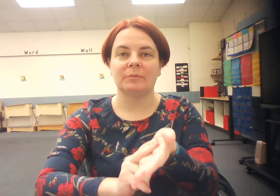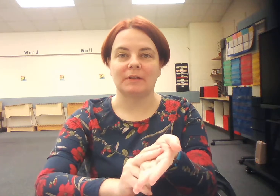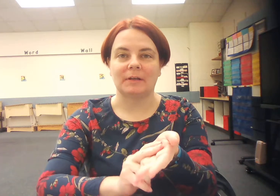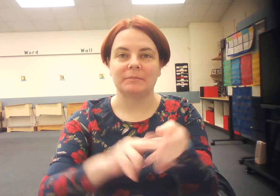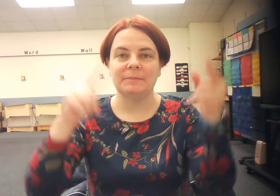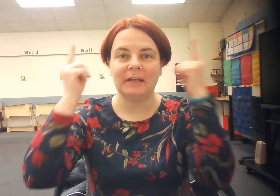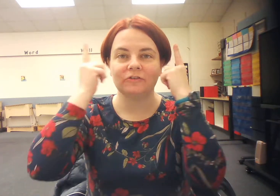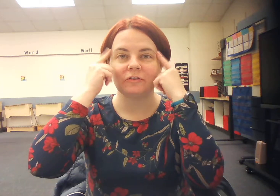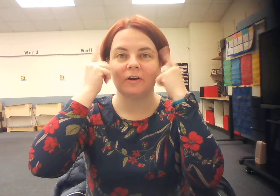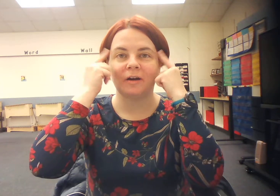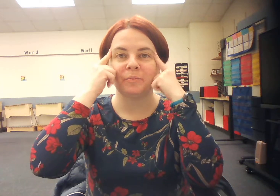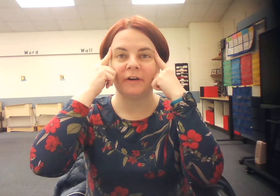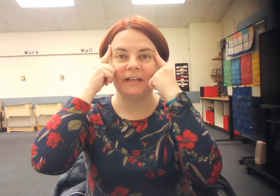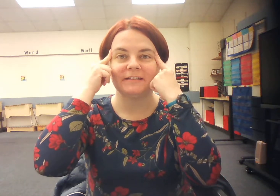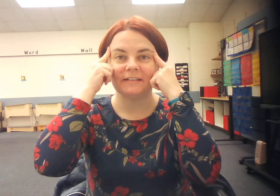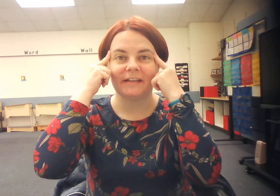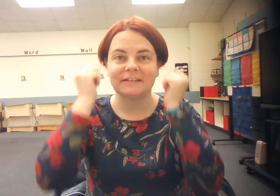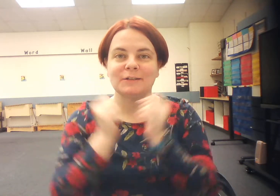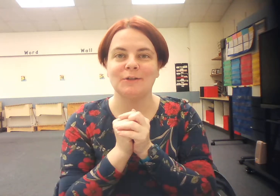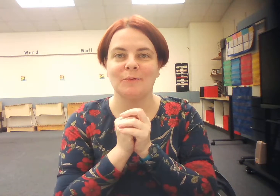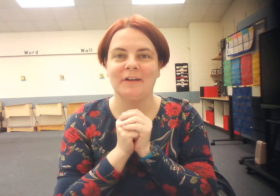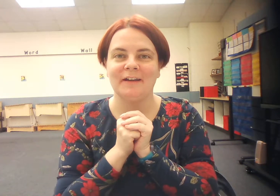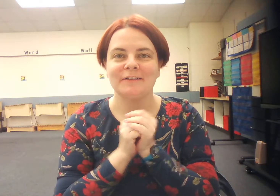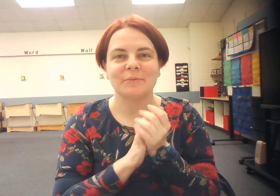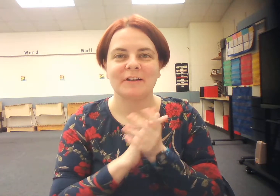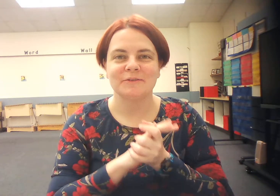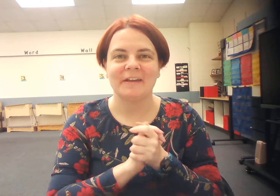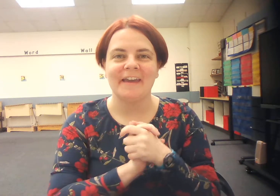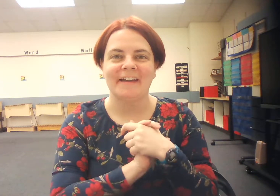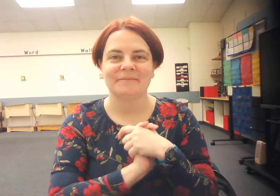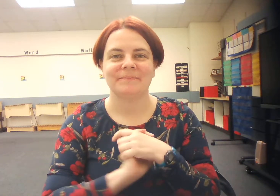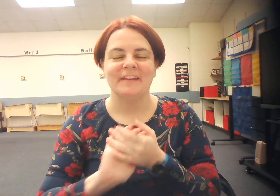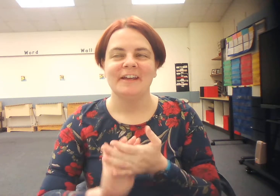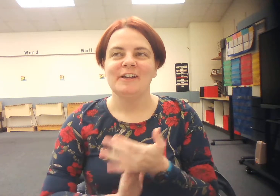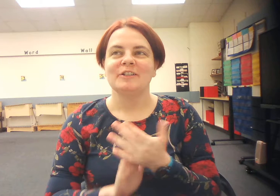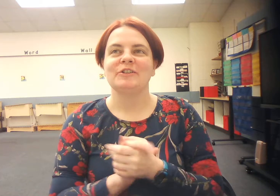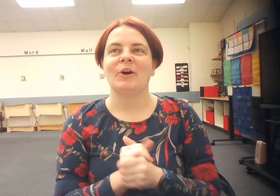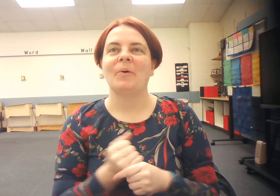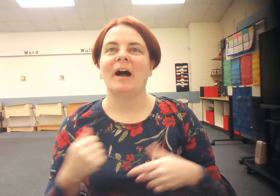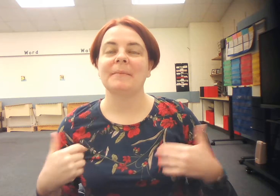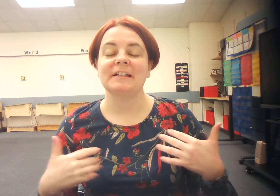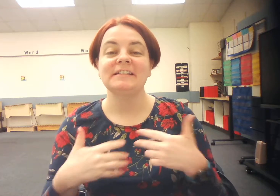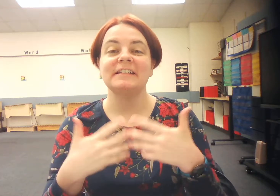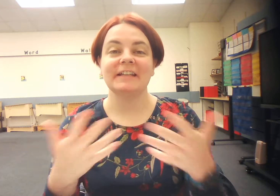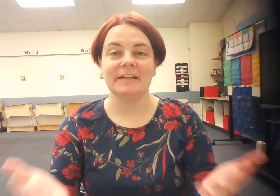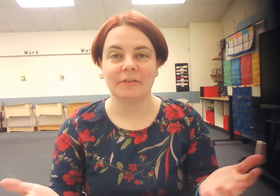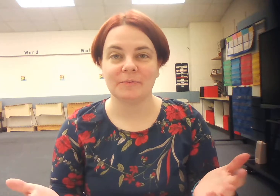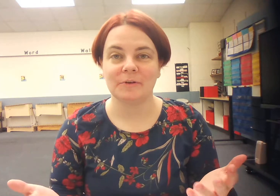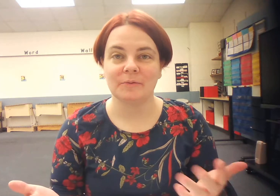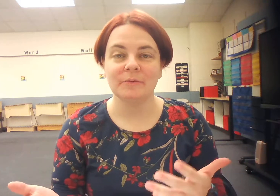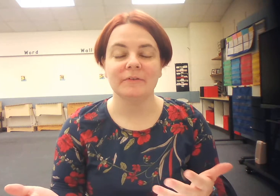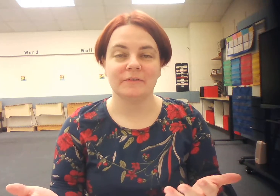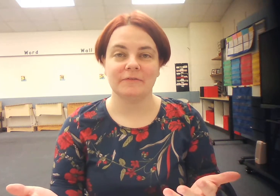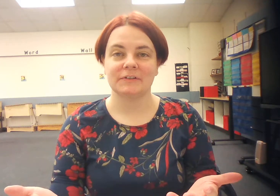rhythm to make sure our brains get to know it as well as we can. So I'm going to sing it through the first